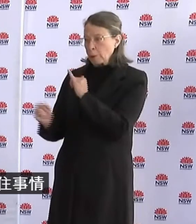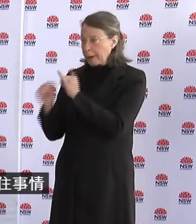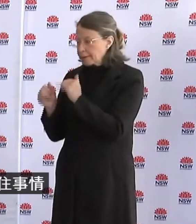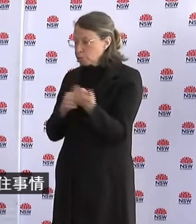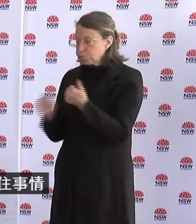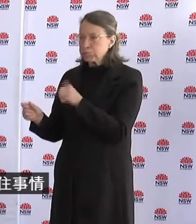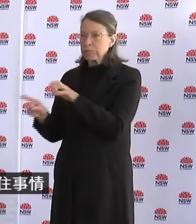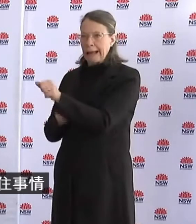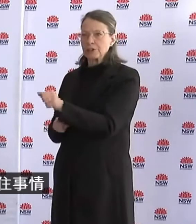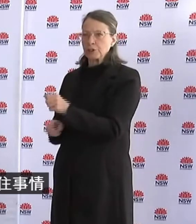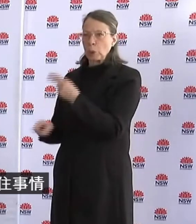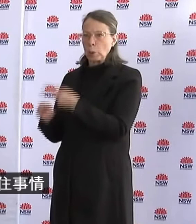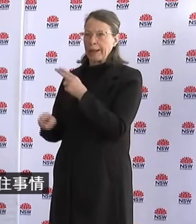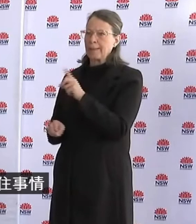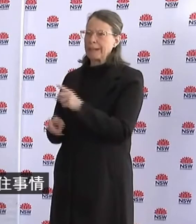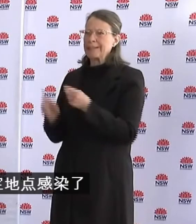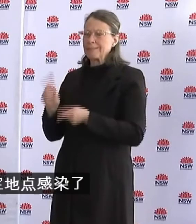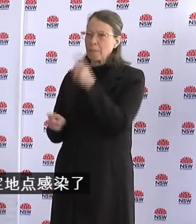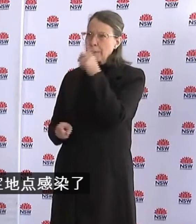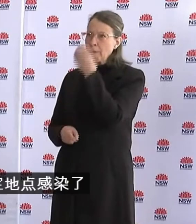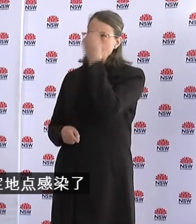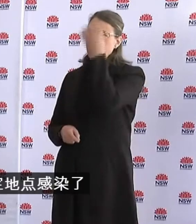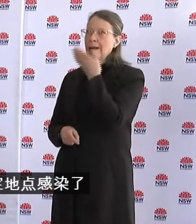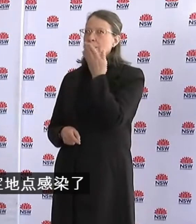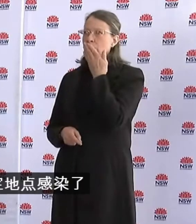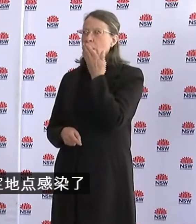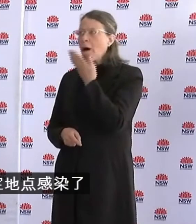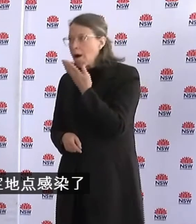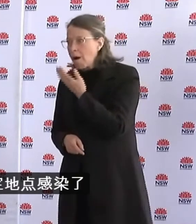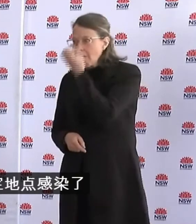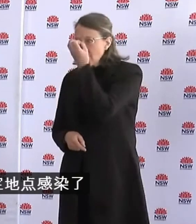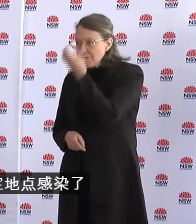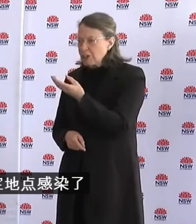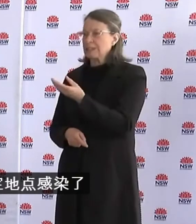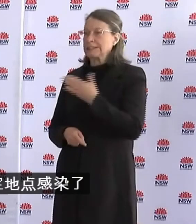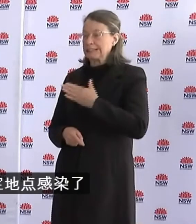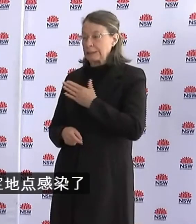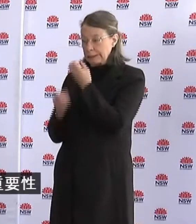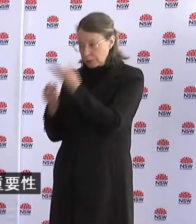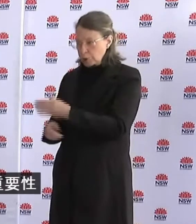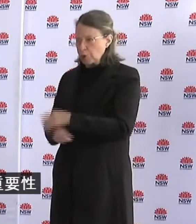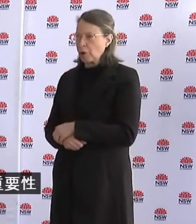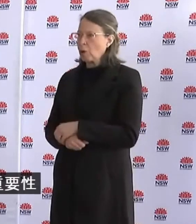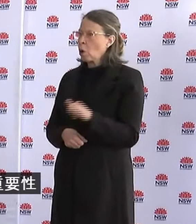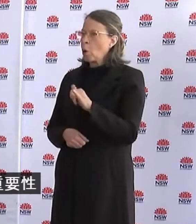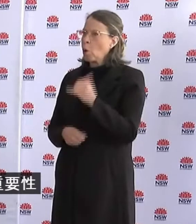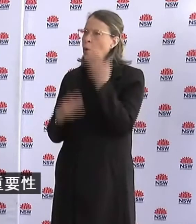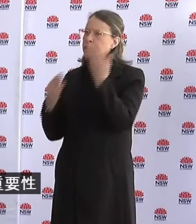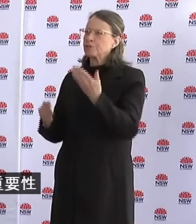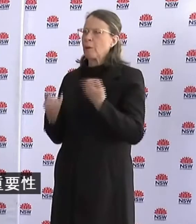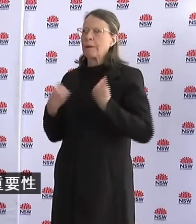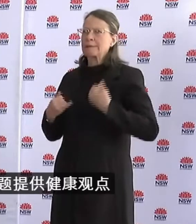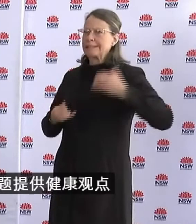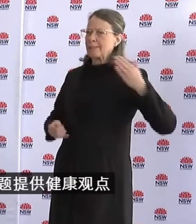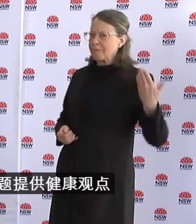quickly, it's because people remember things subsequently, or else people may not have known they were infectious at a particular point in time. But given the